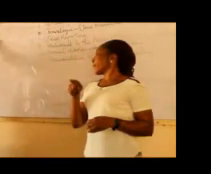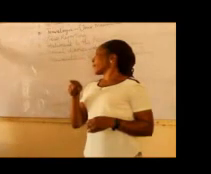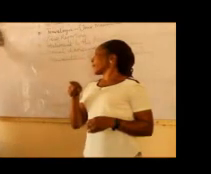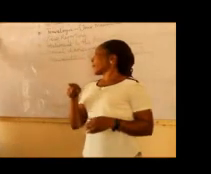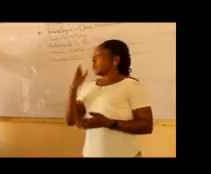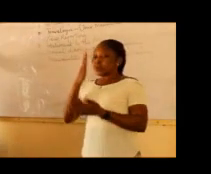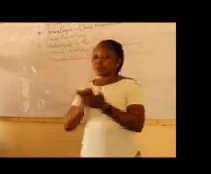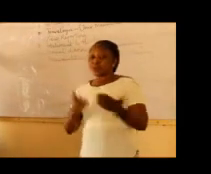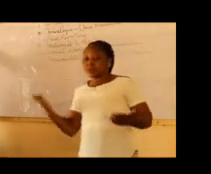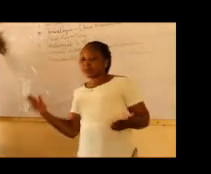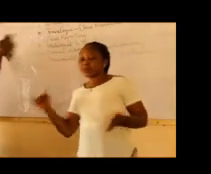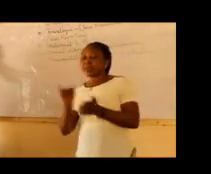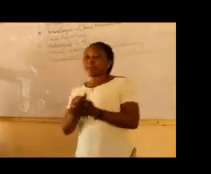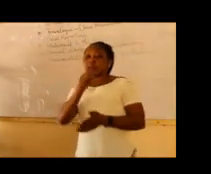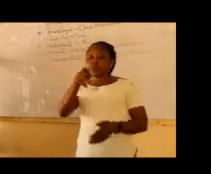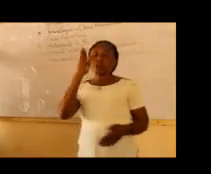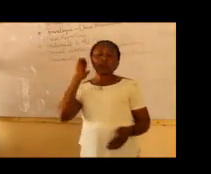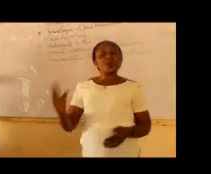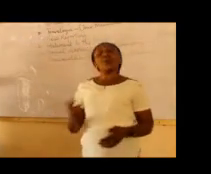use.